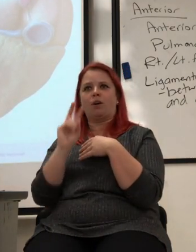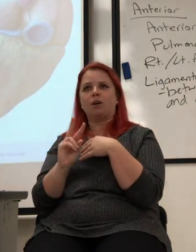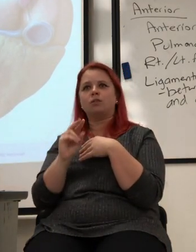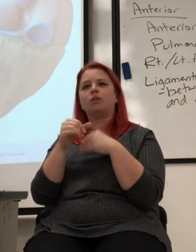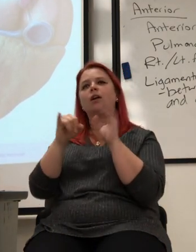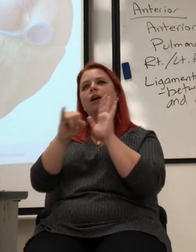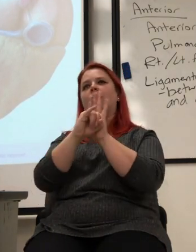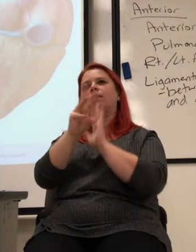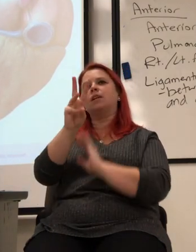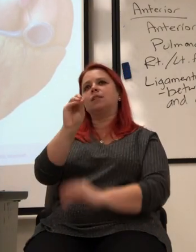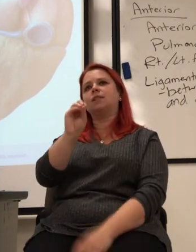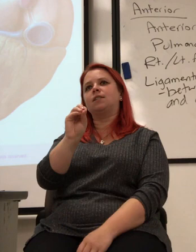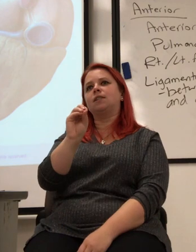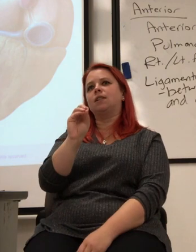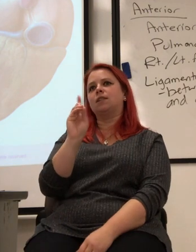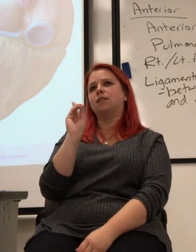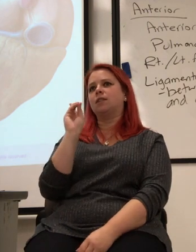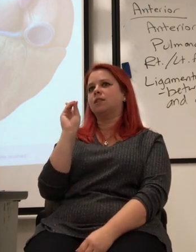Identify 60.